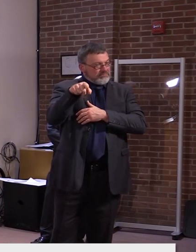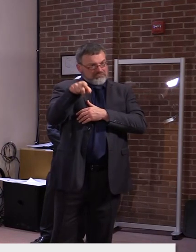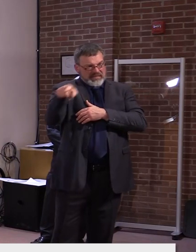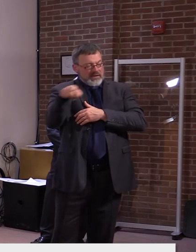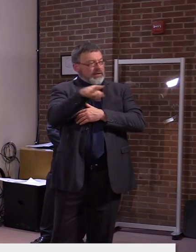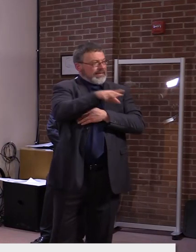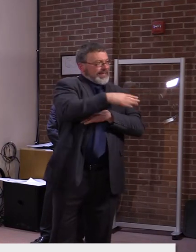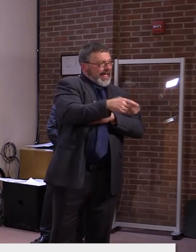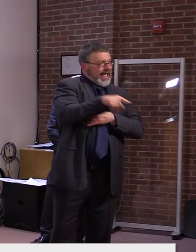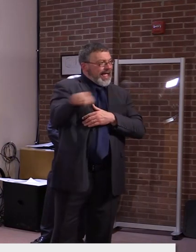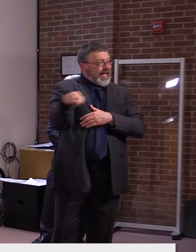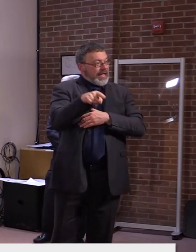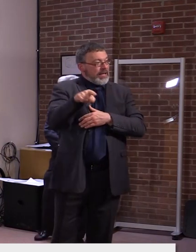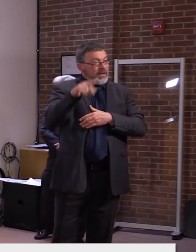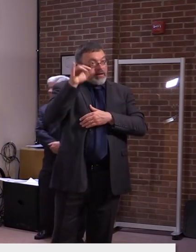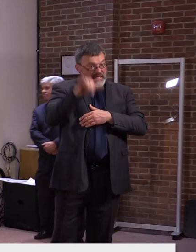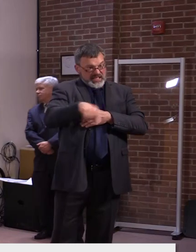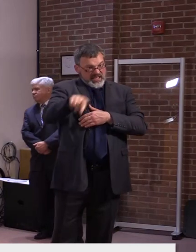shot?